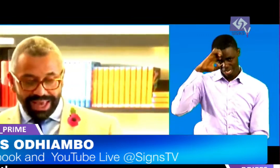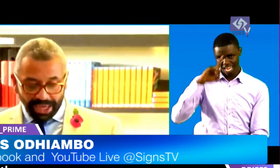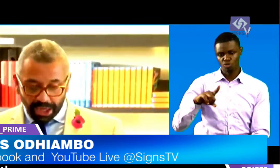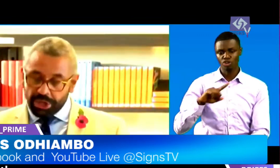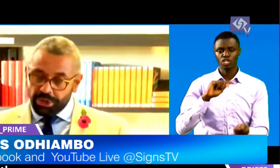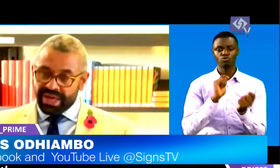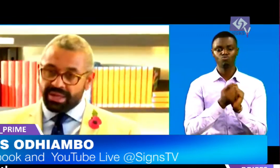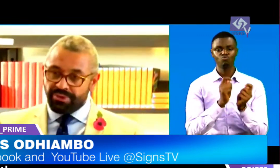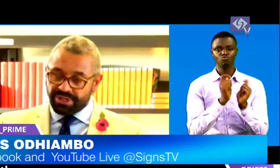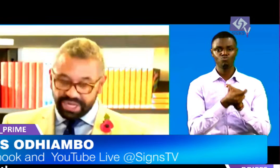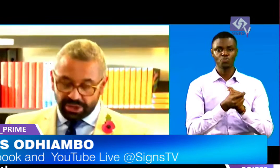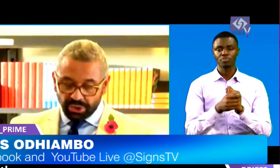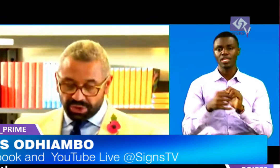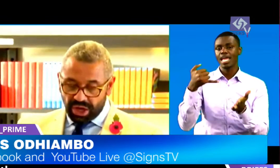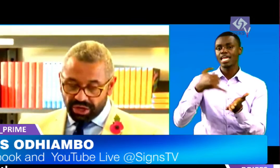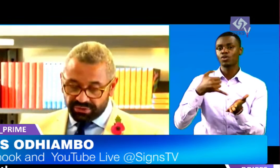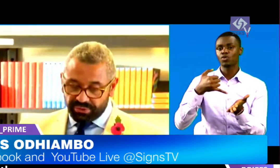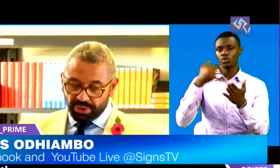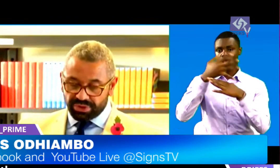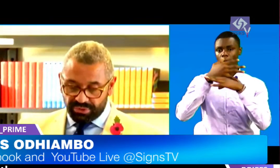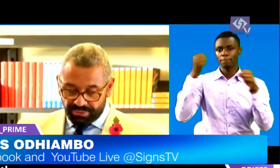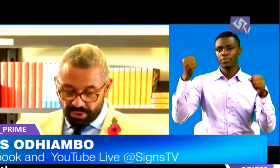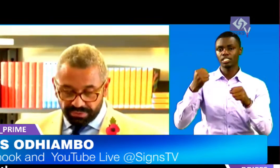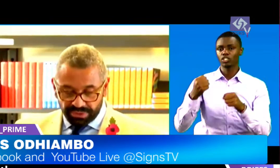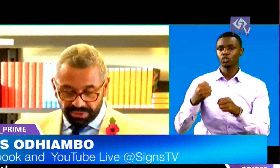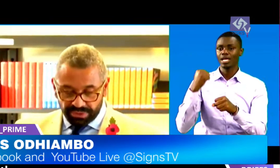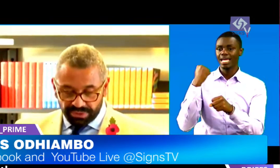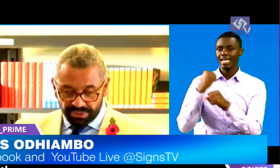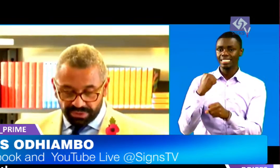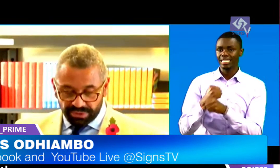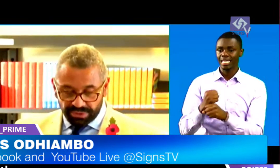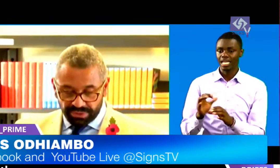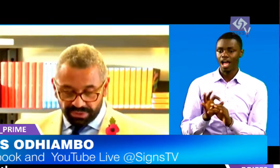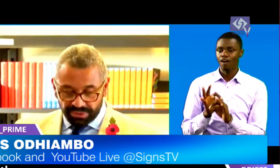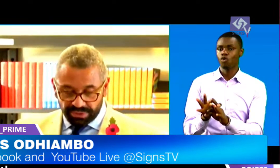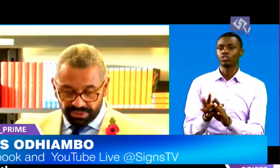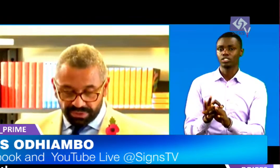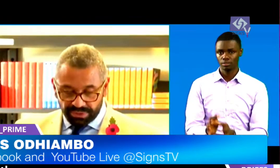reforms, including the Presidential Task Force reforms.